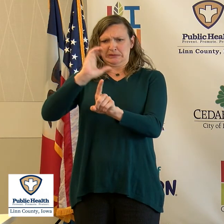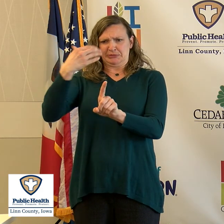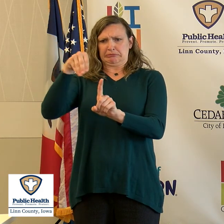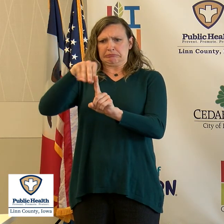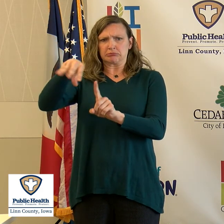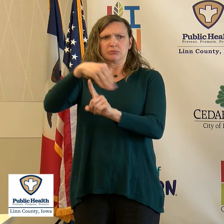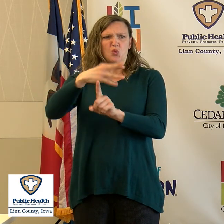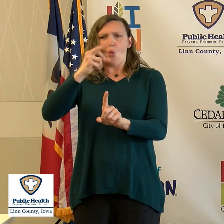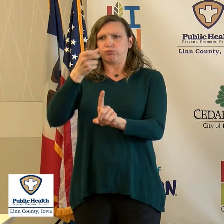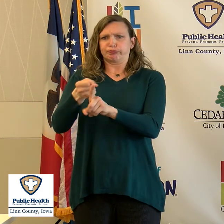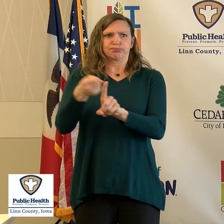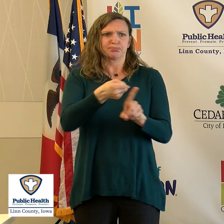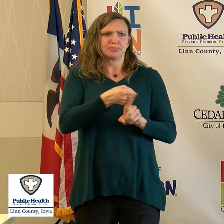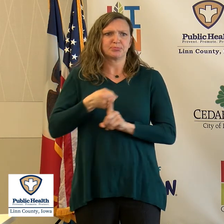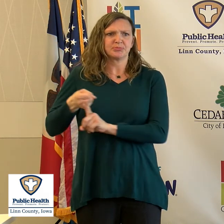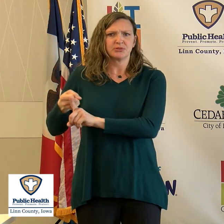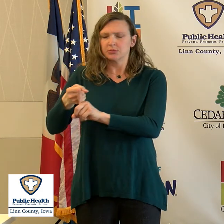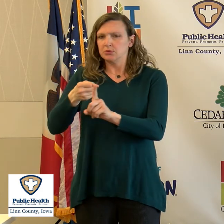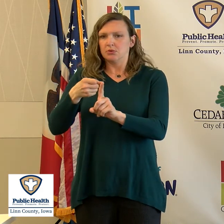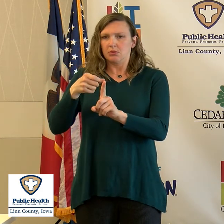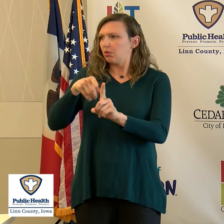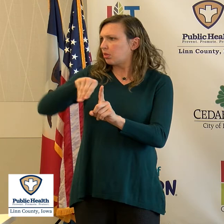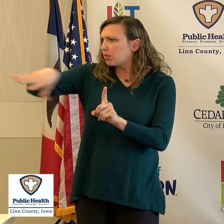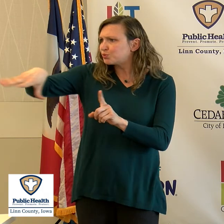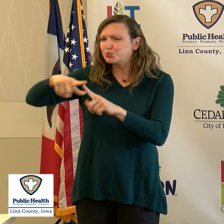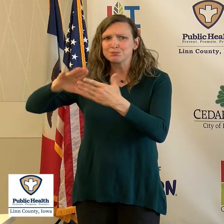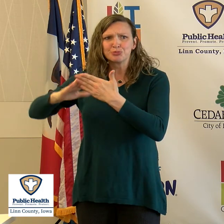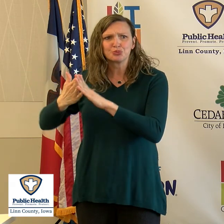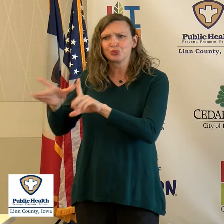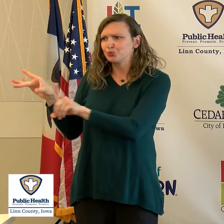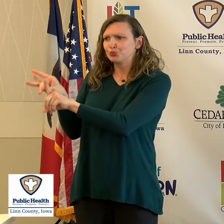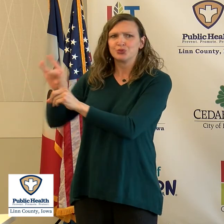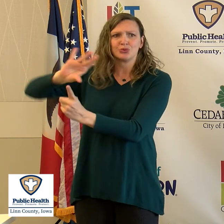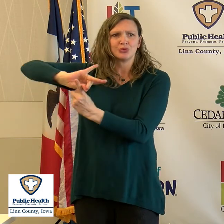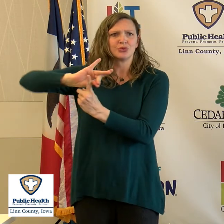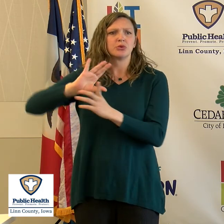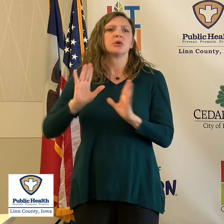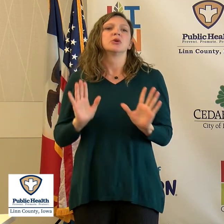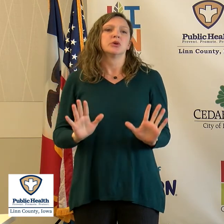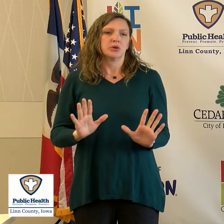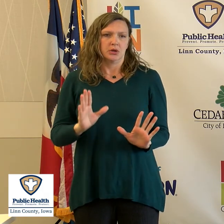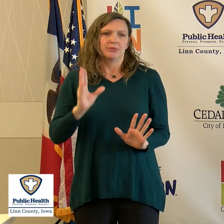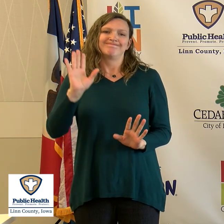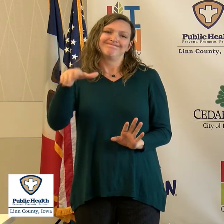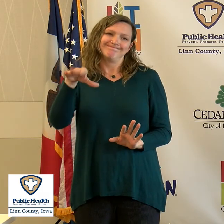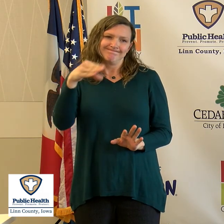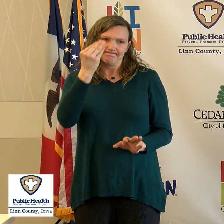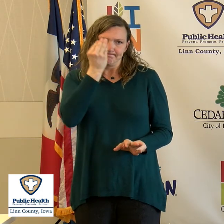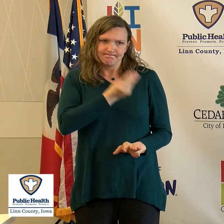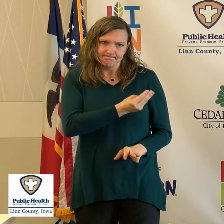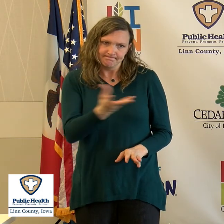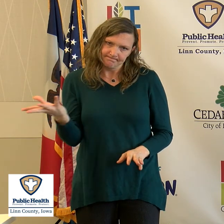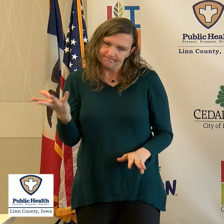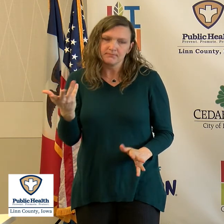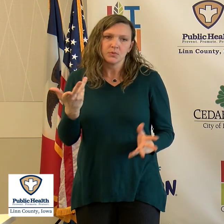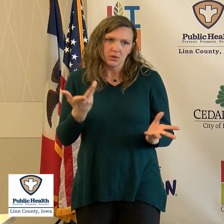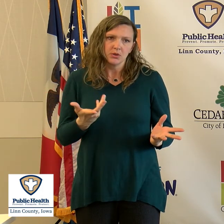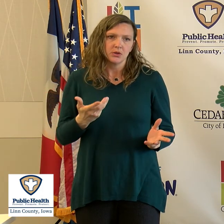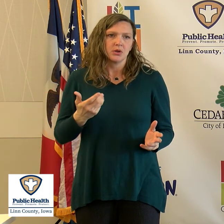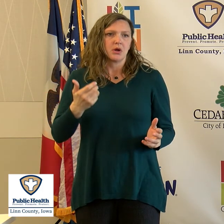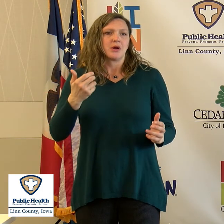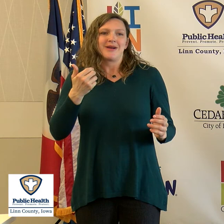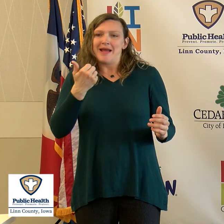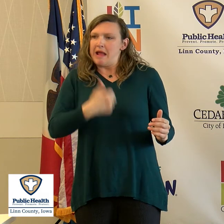is community spread, and you should assume that anyone you come in contact with could be sick